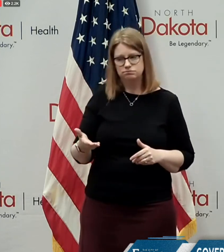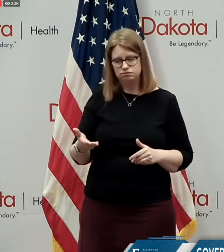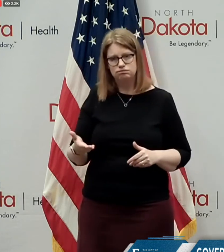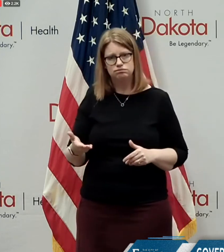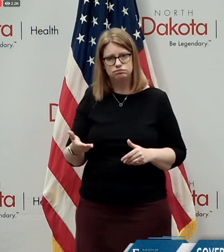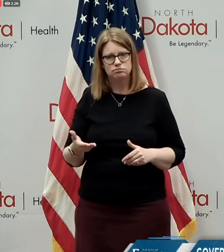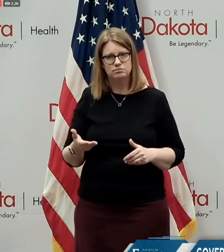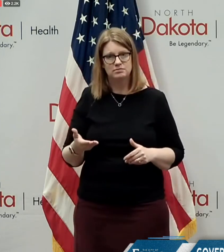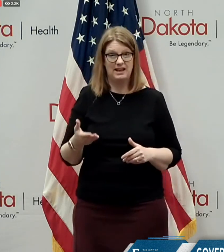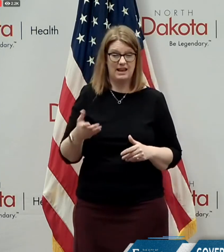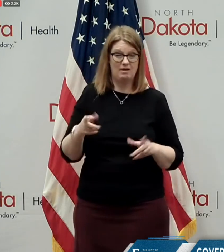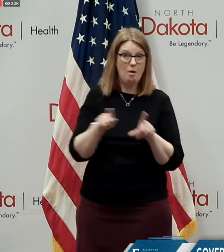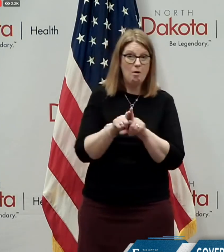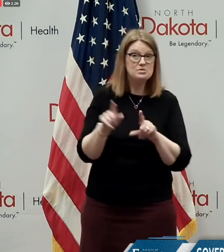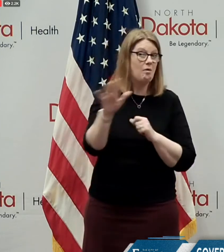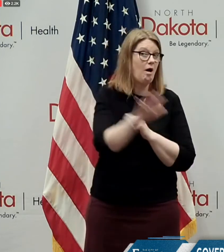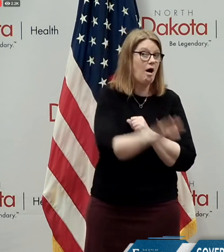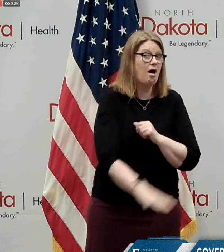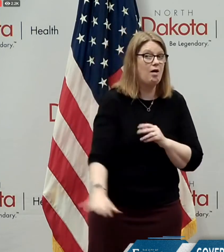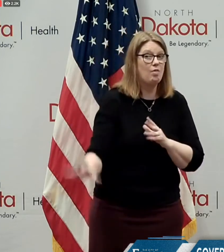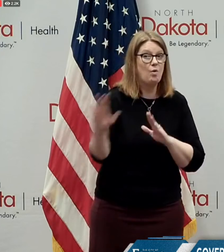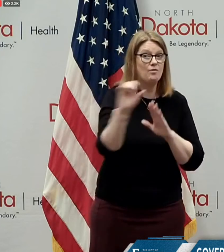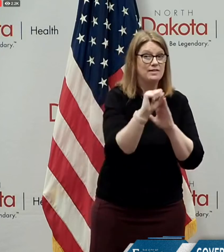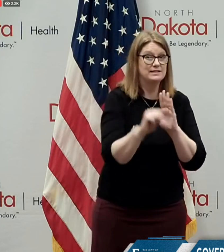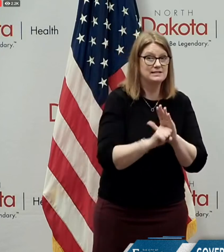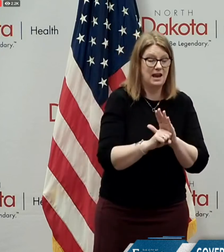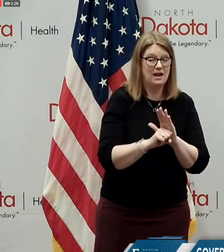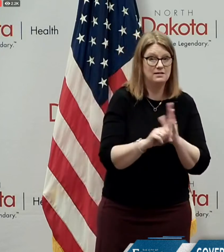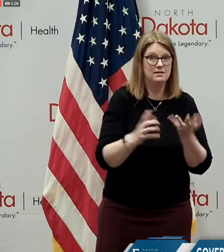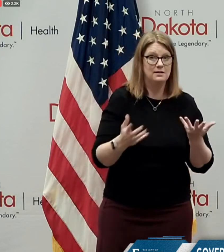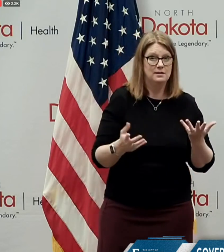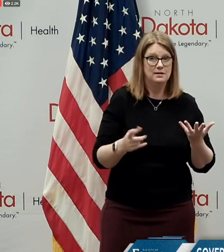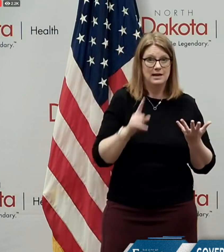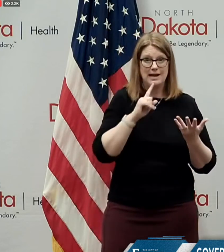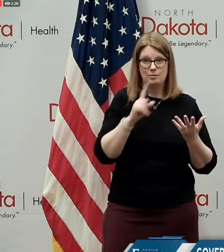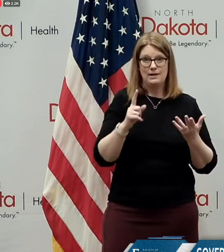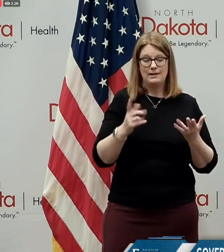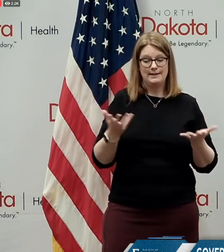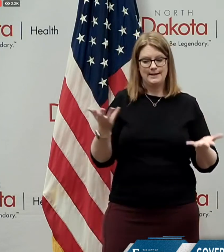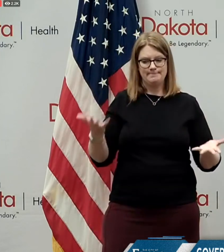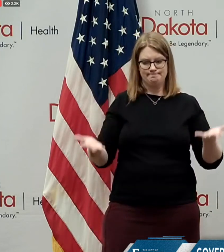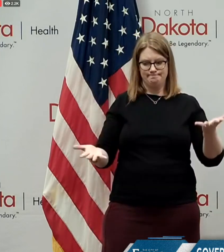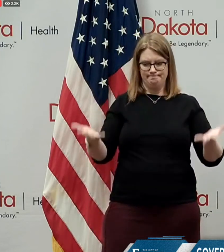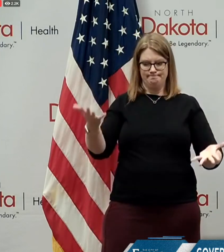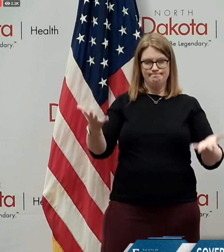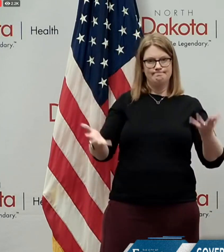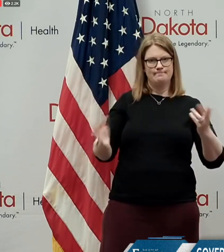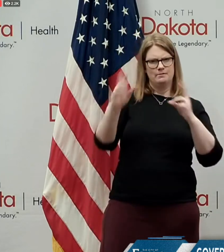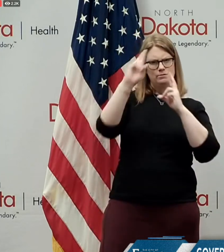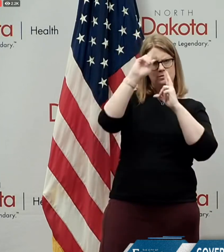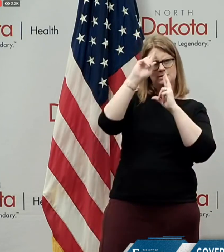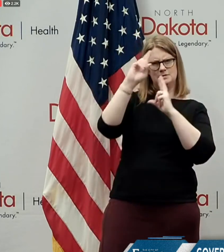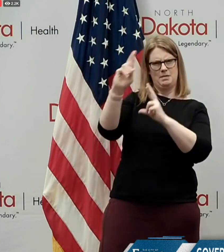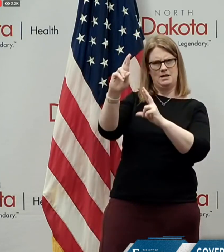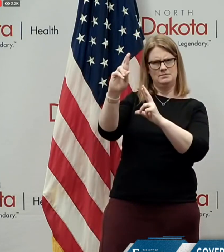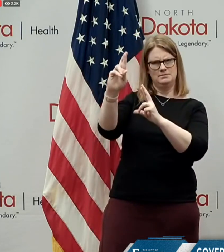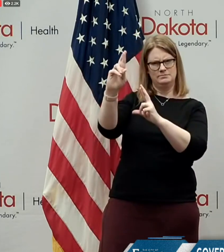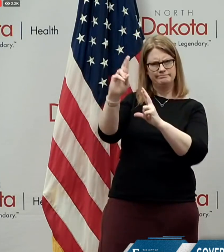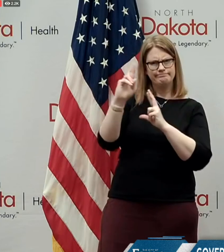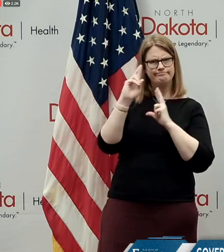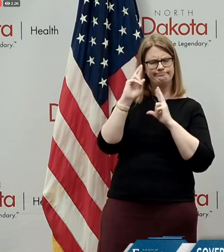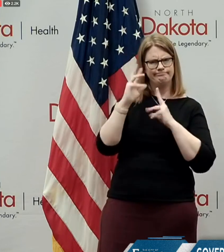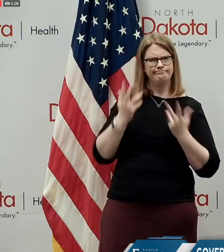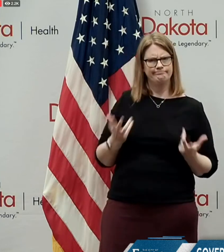and across the state, have been finding this right balance in terms of respect and dignity for those